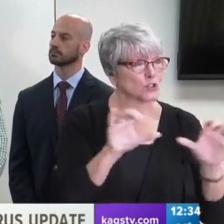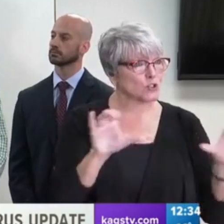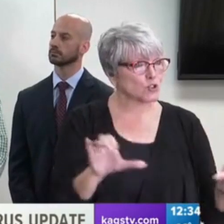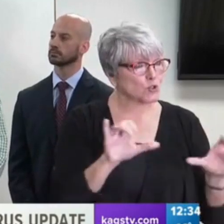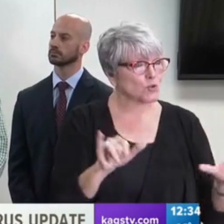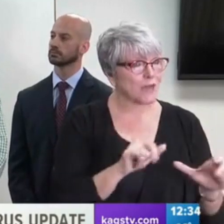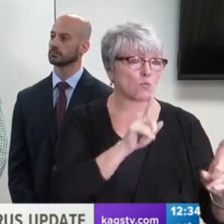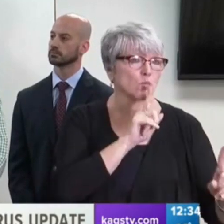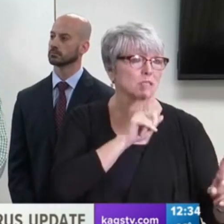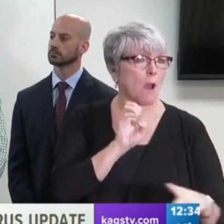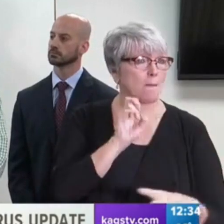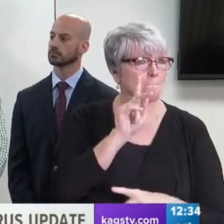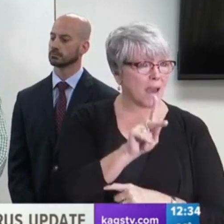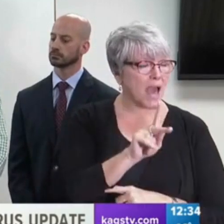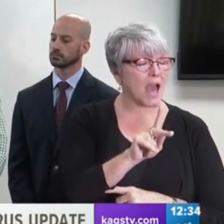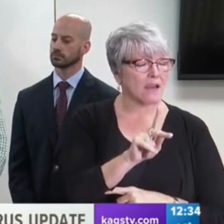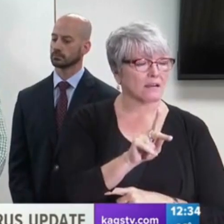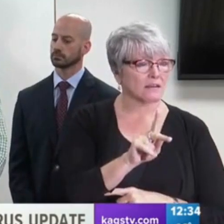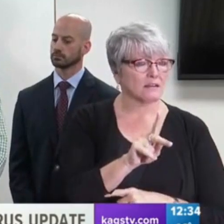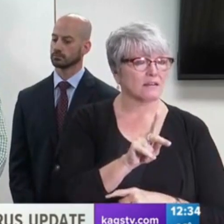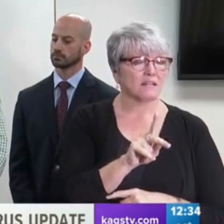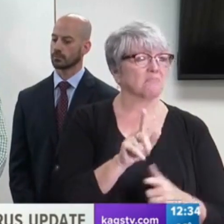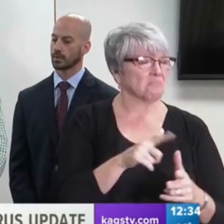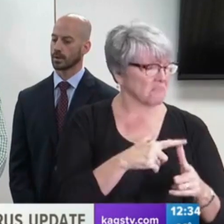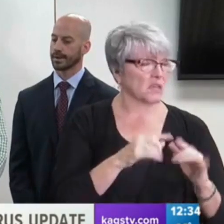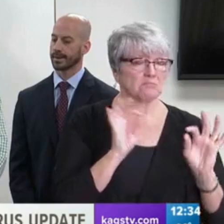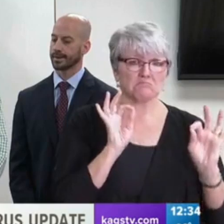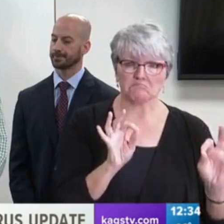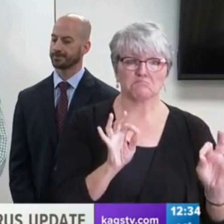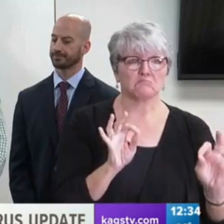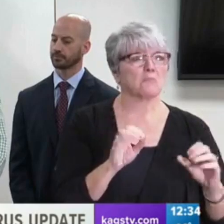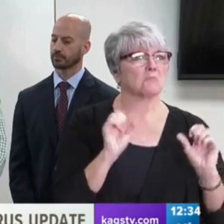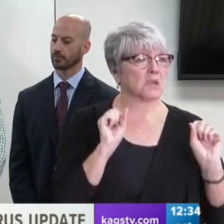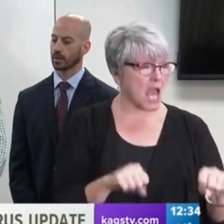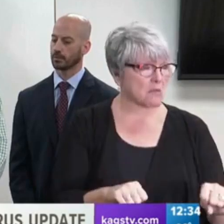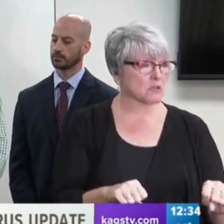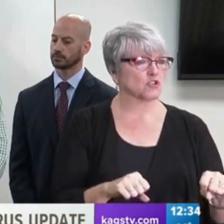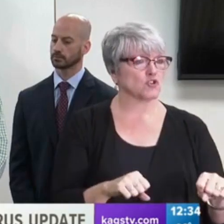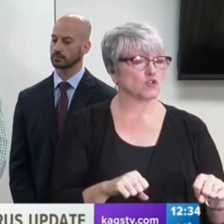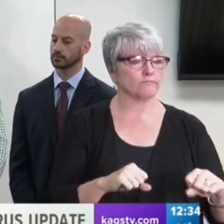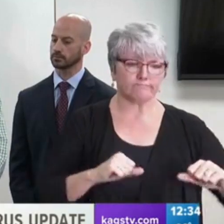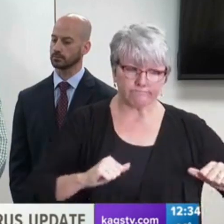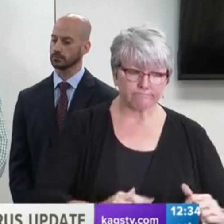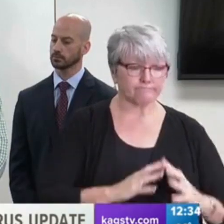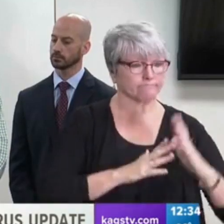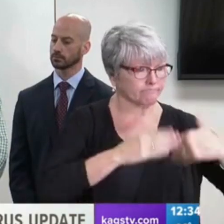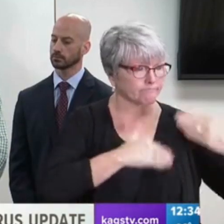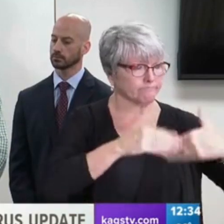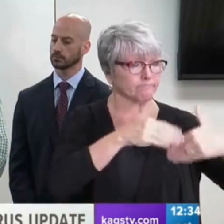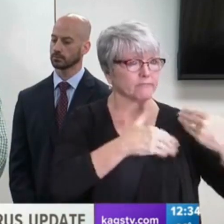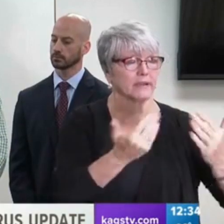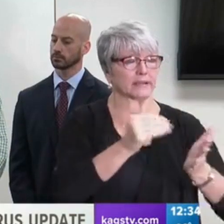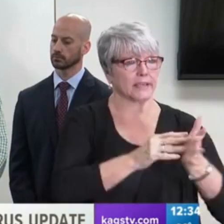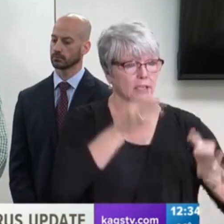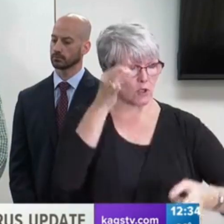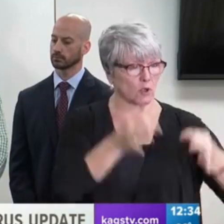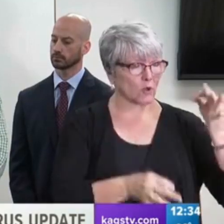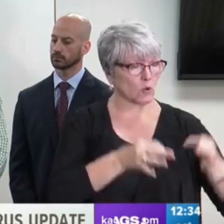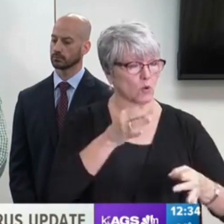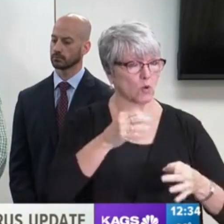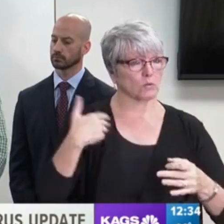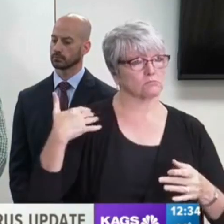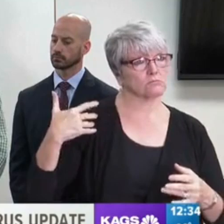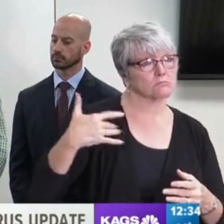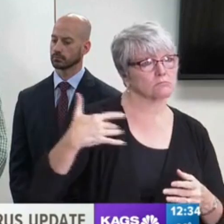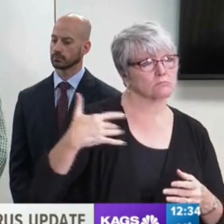that, respond back to those things, then we will be able to crank back up and begin to get the courts back in